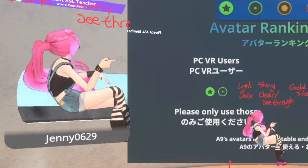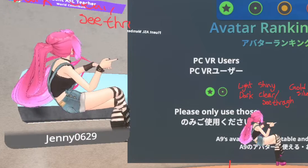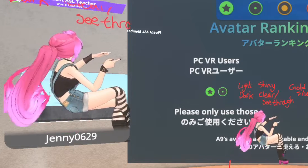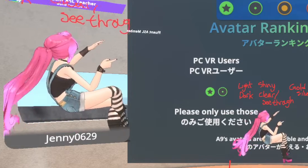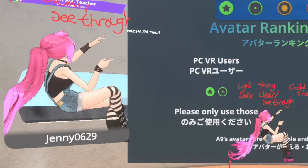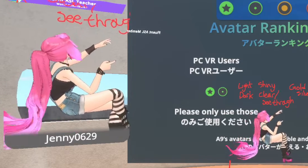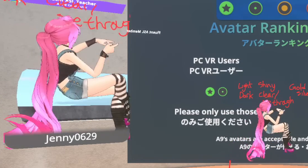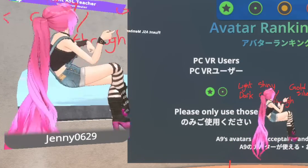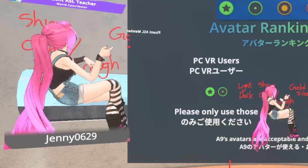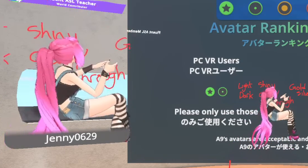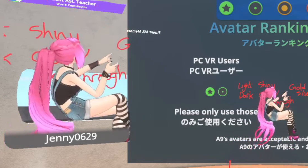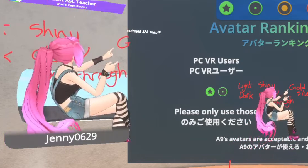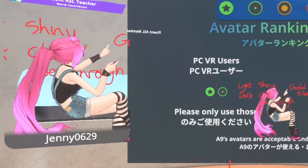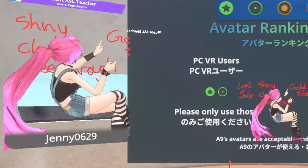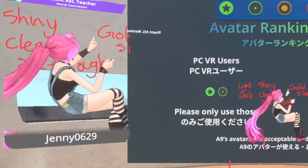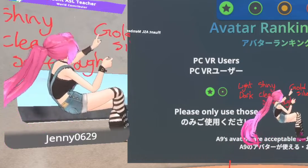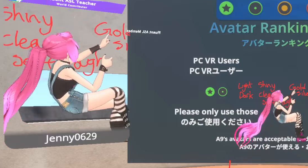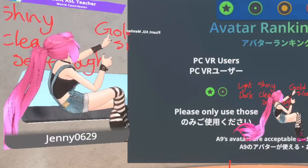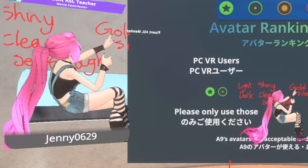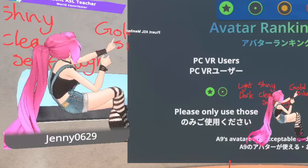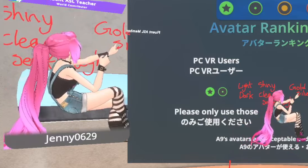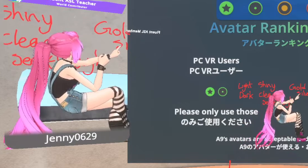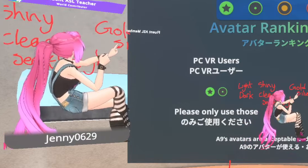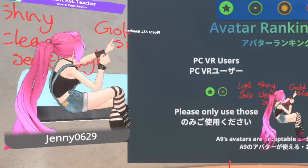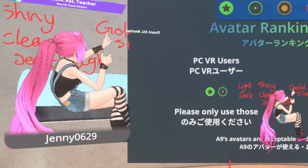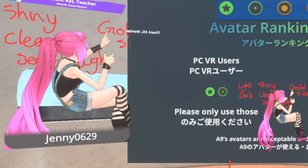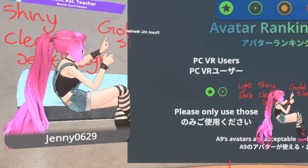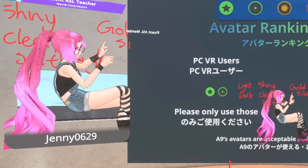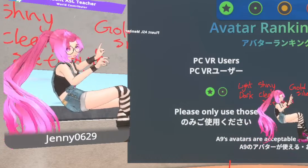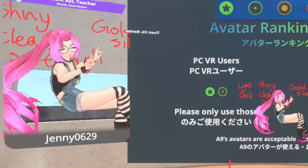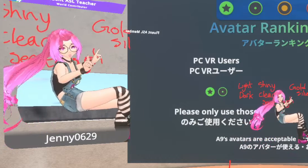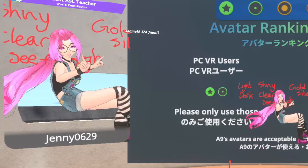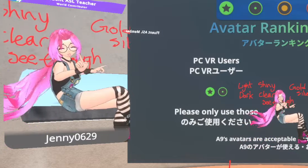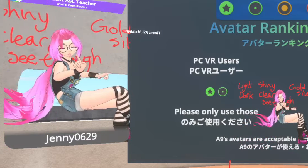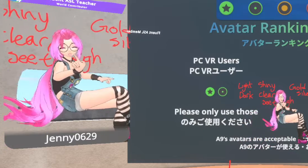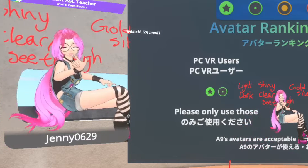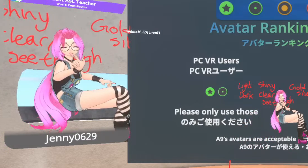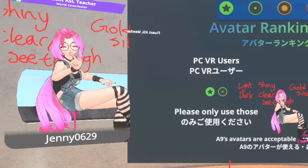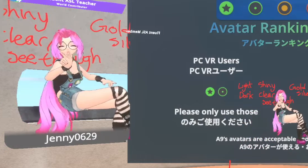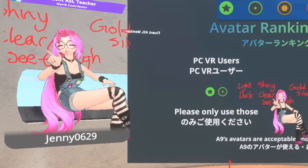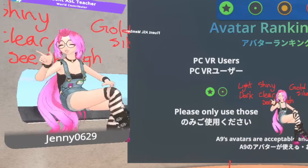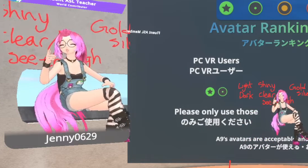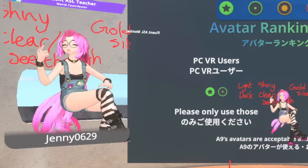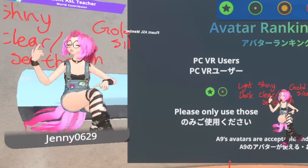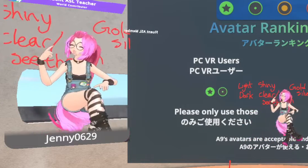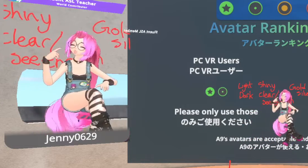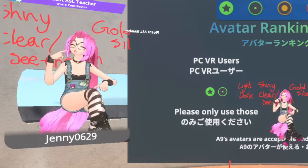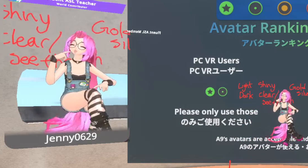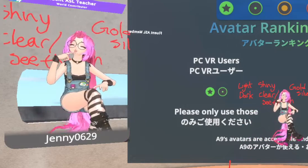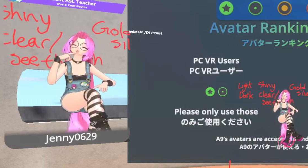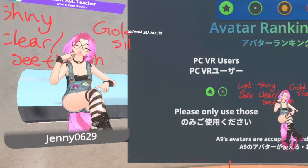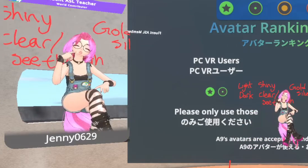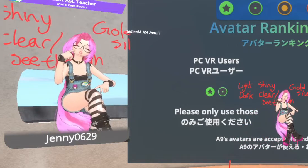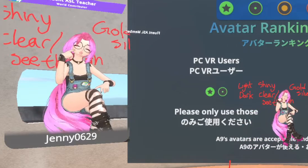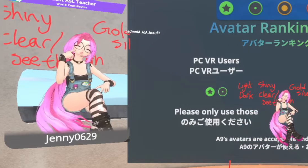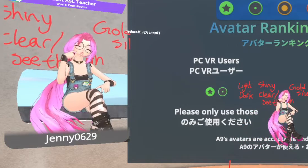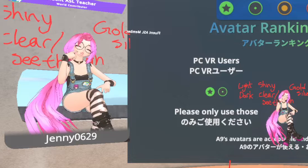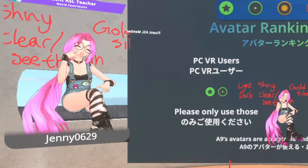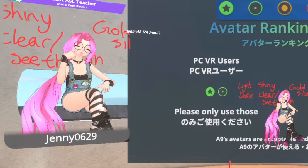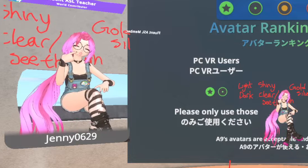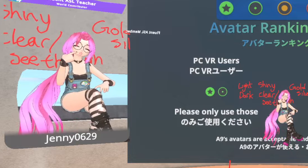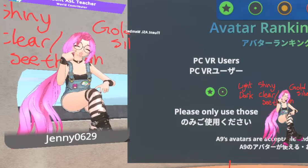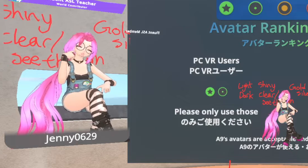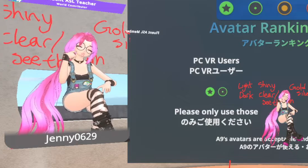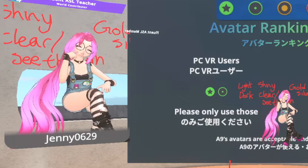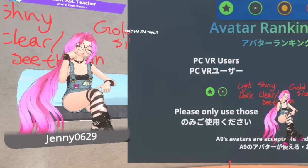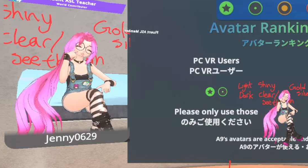Okay. So think of that. That's why these two are signed. You have a pointer finger, and you're gonna point into your